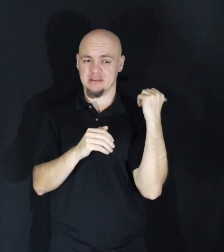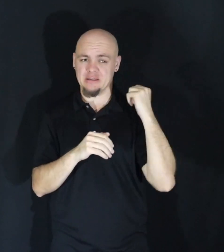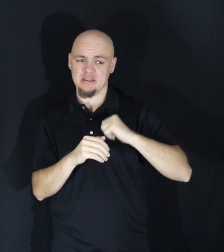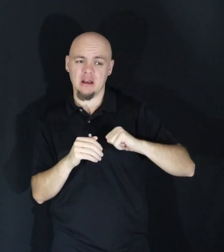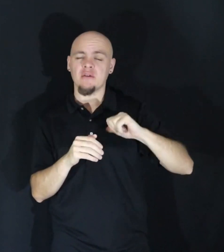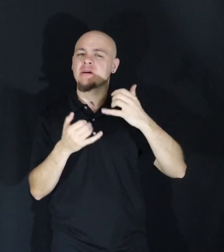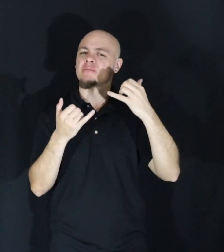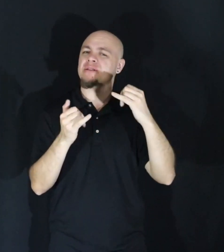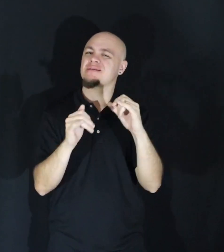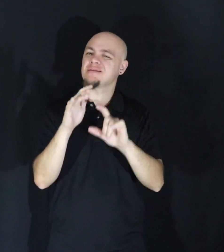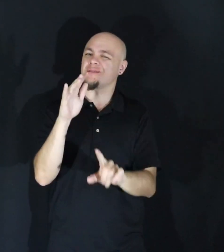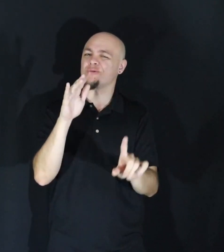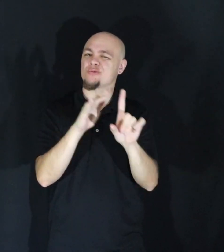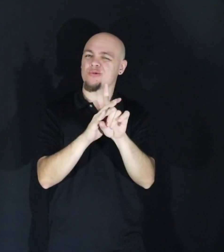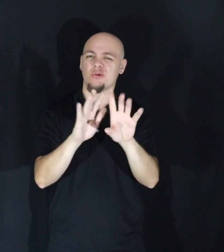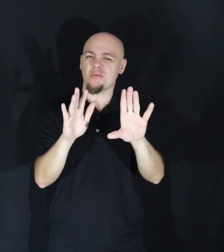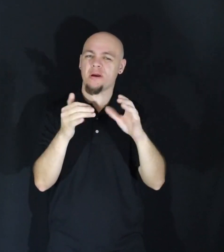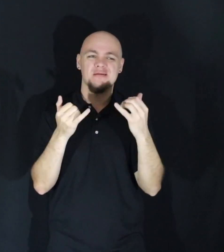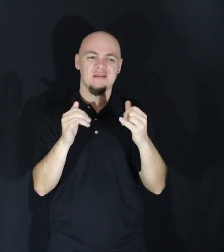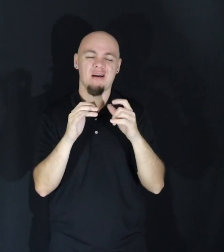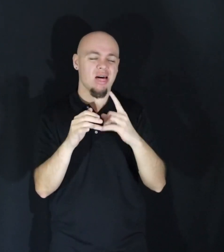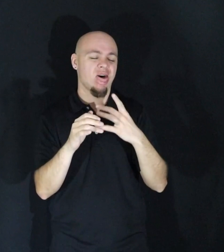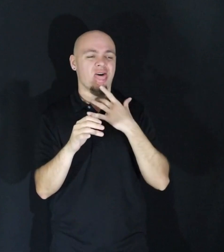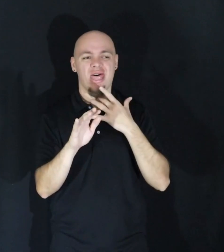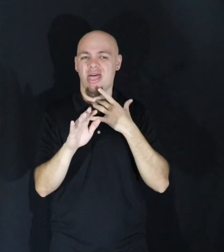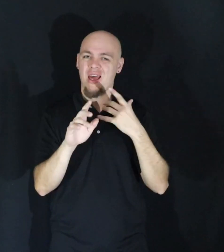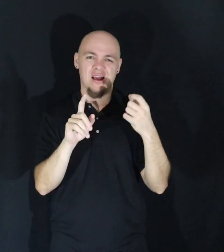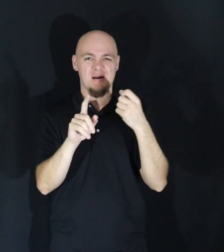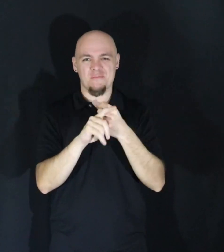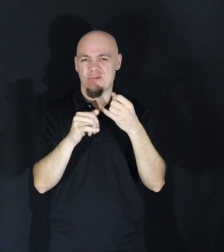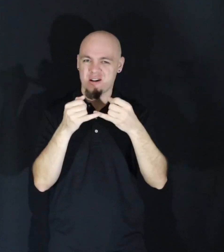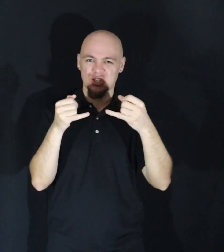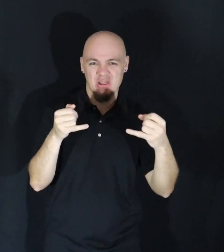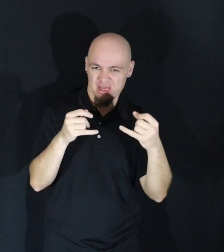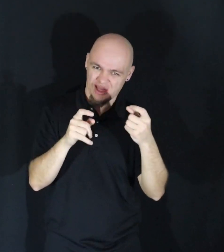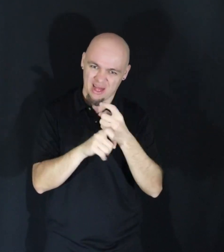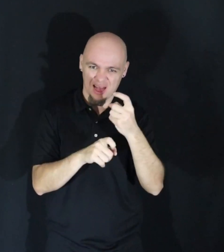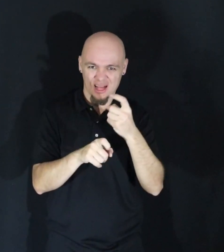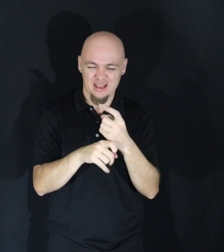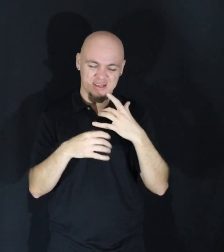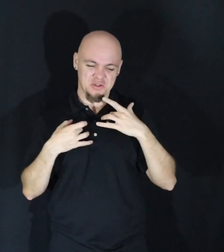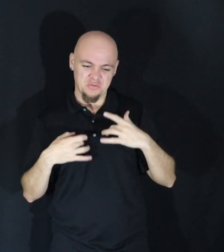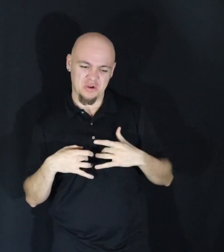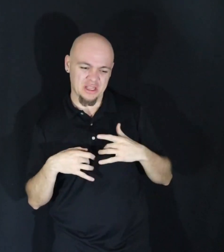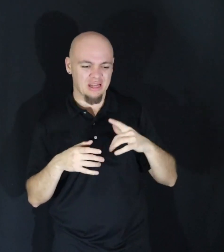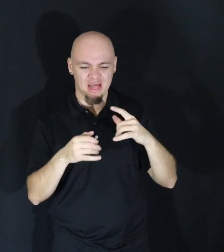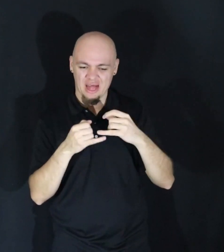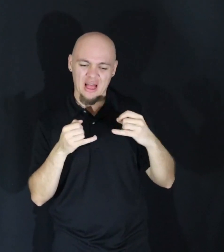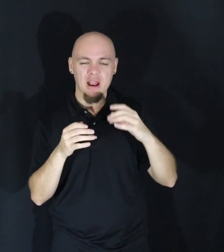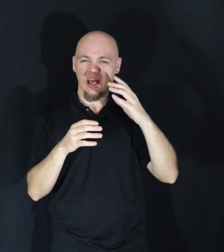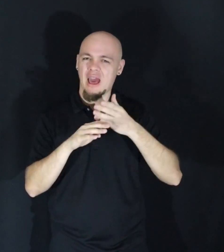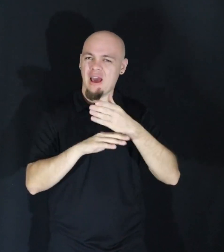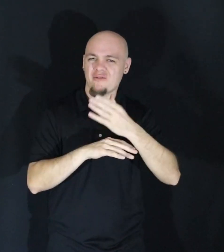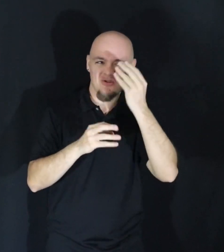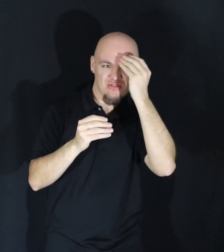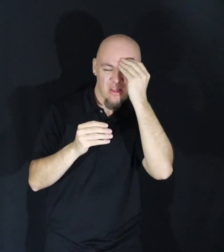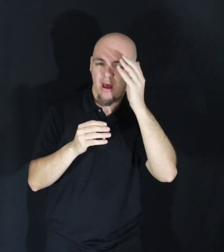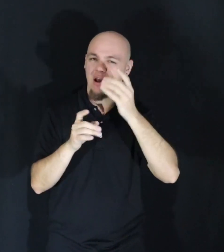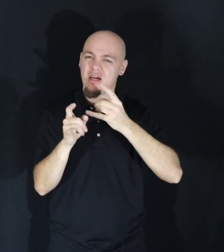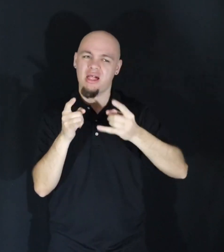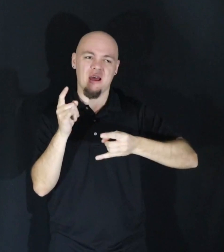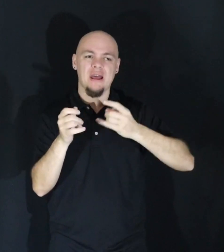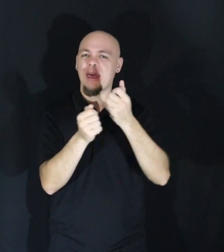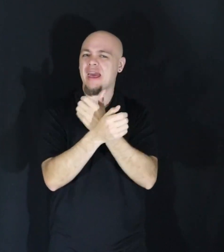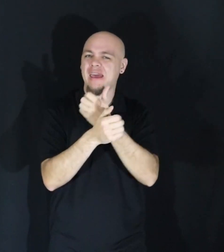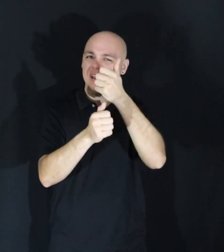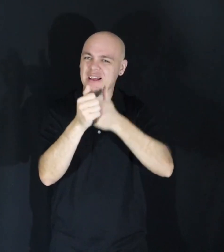we show up. We're not a running gag, a punchline, a sad story, depressing headline, an afterthought, a laughing stocks. We fought for